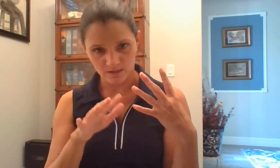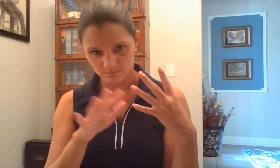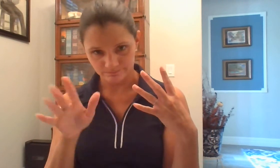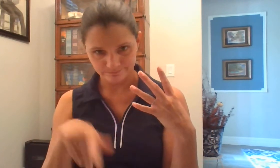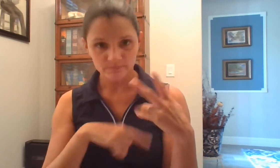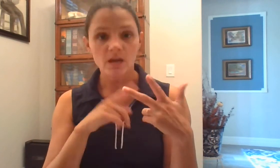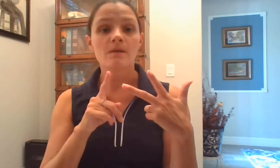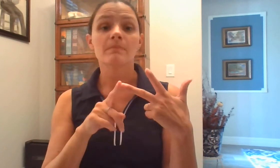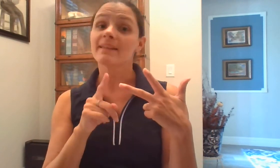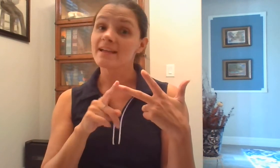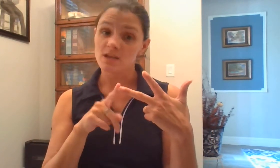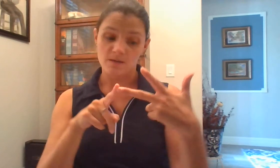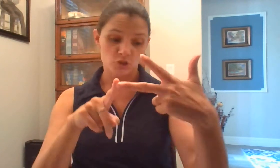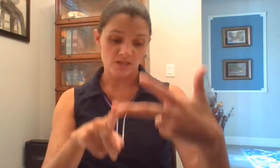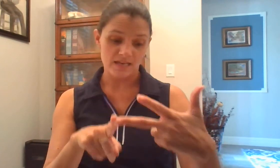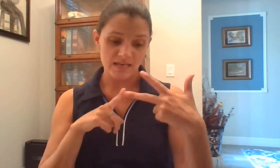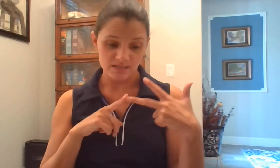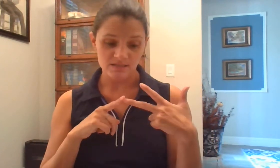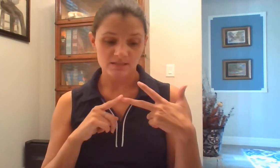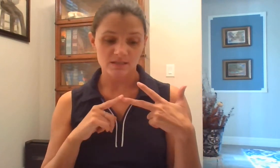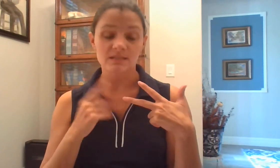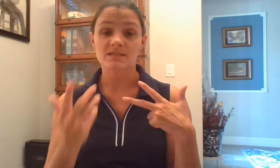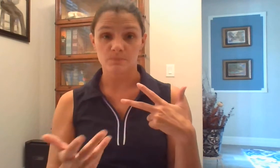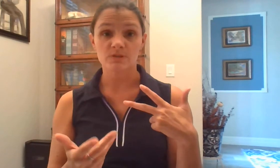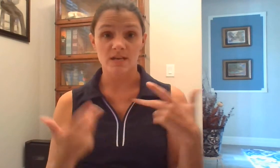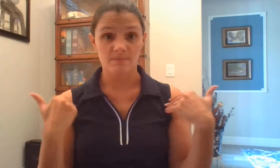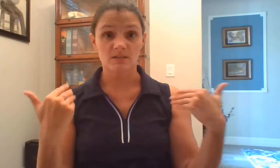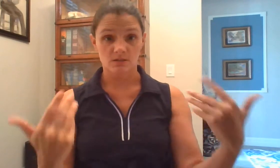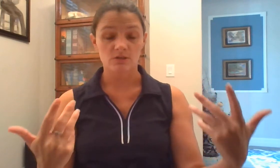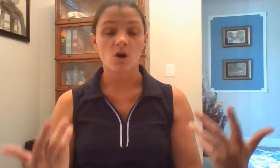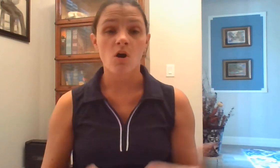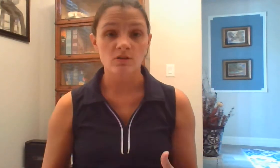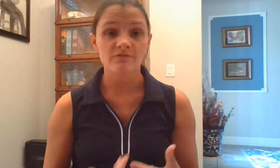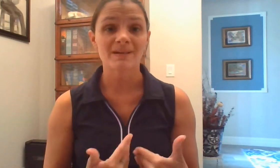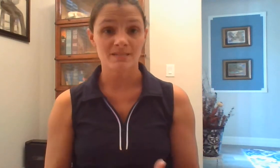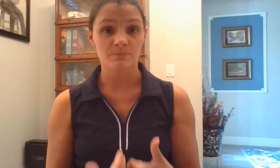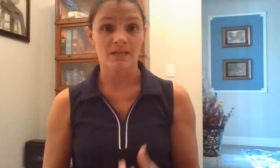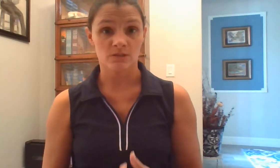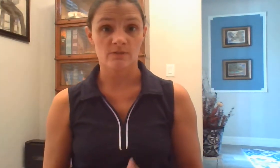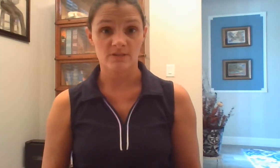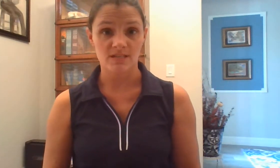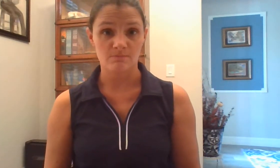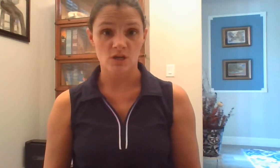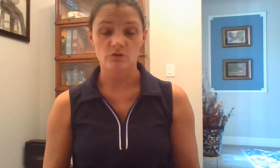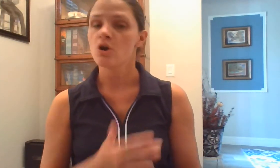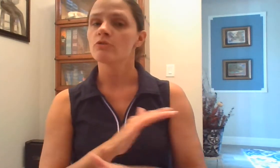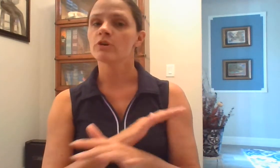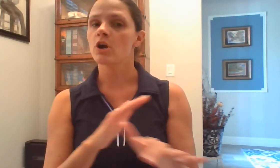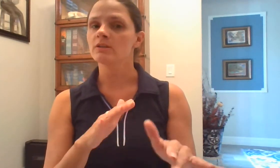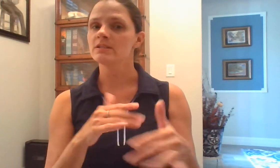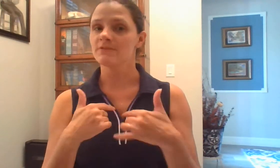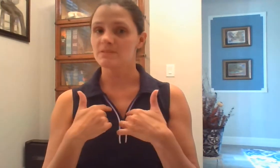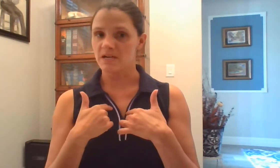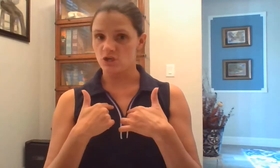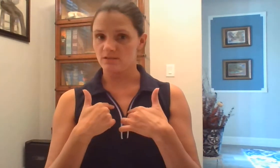my last option is the simple statement all of my siblings are of the same gender regardless if it's my gender